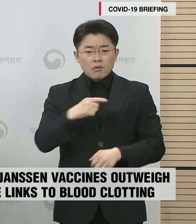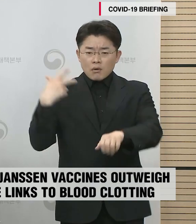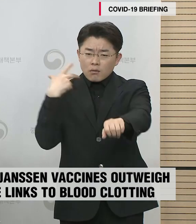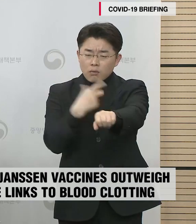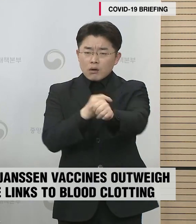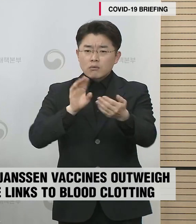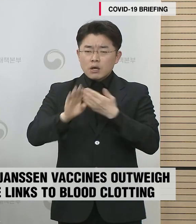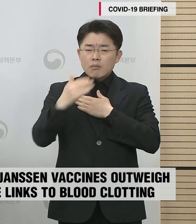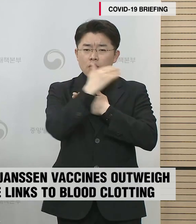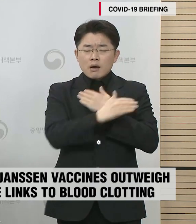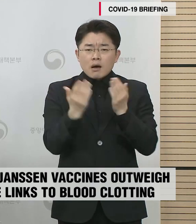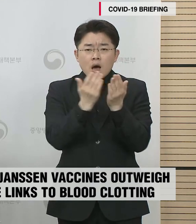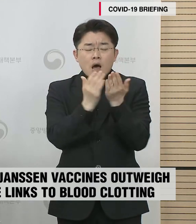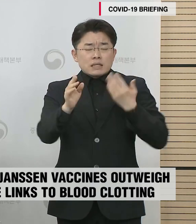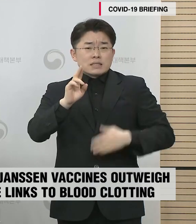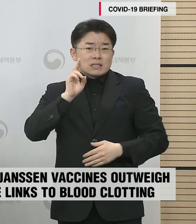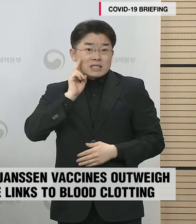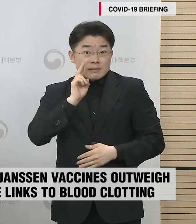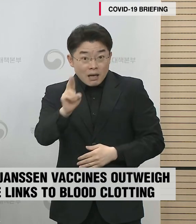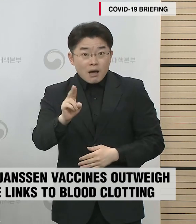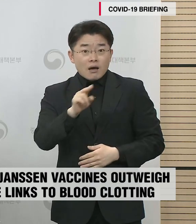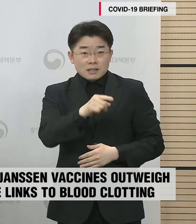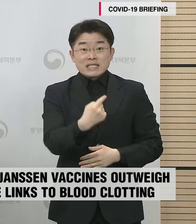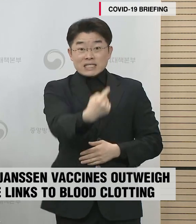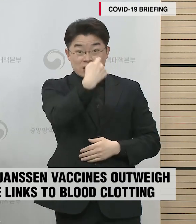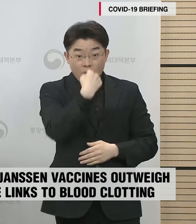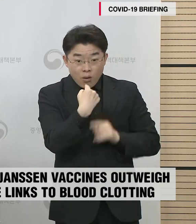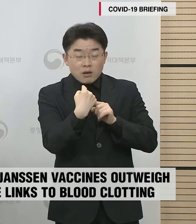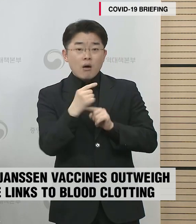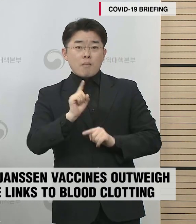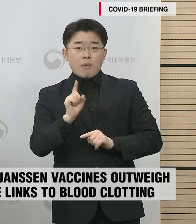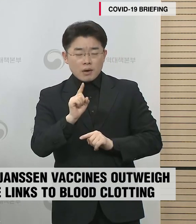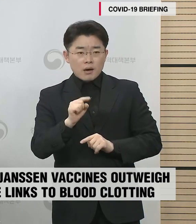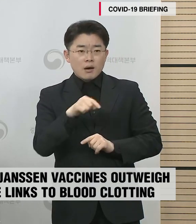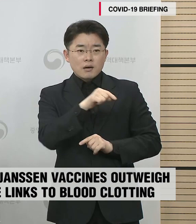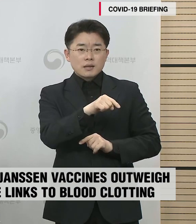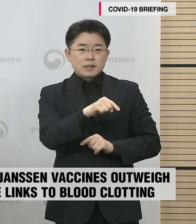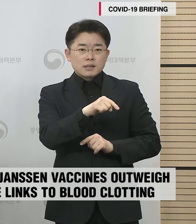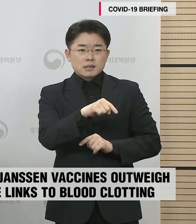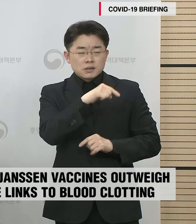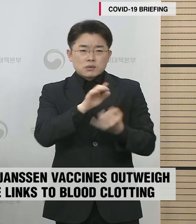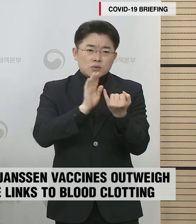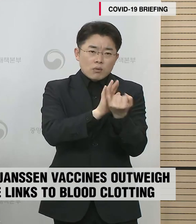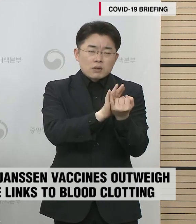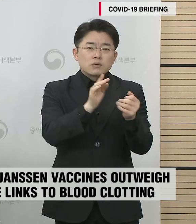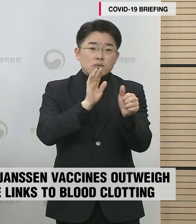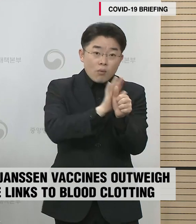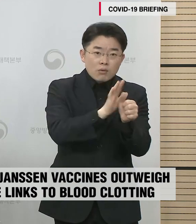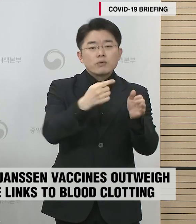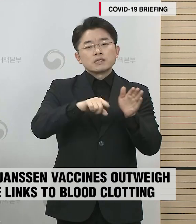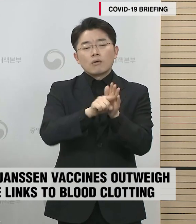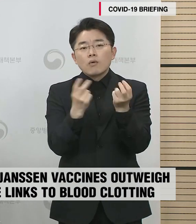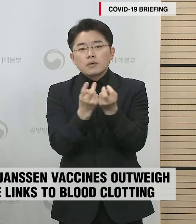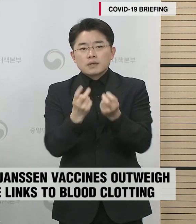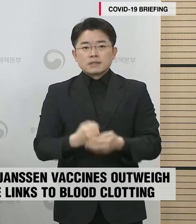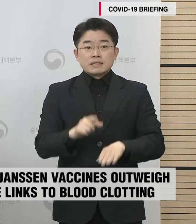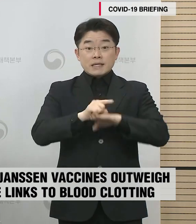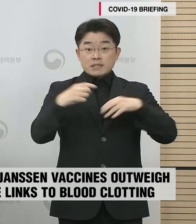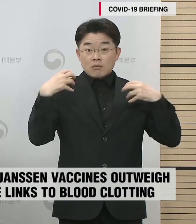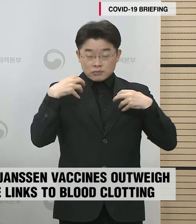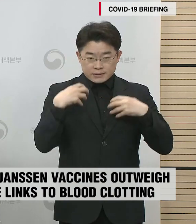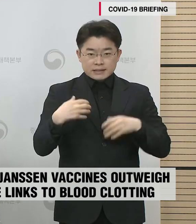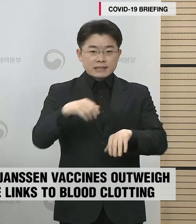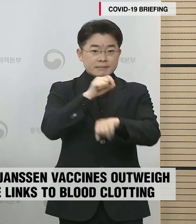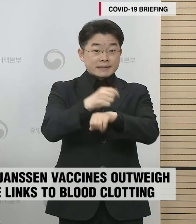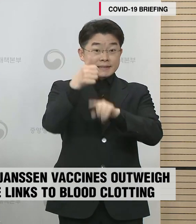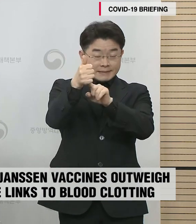and we will be rolling out the medical treatment cost. And as for similar cases, we will be helping out the citizens